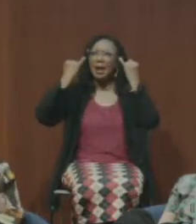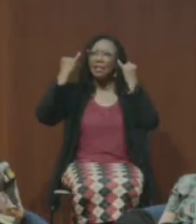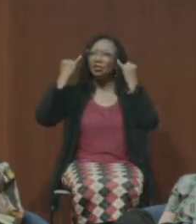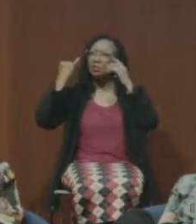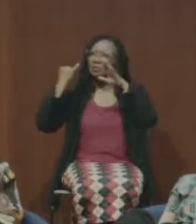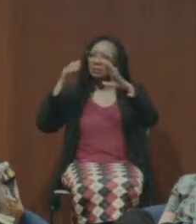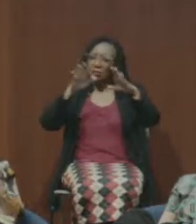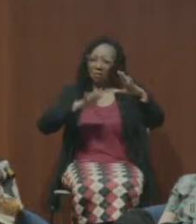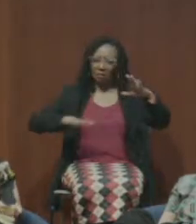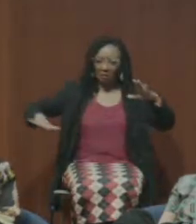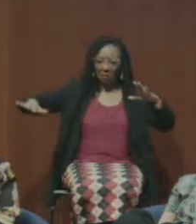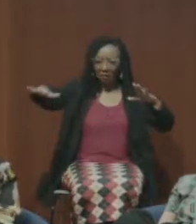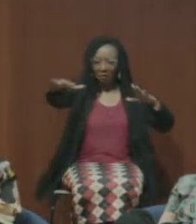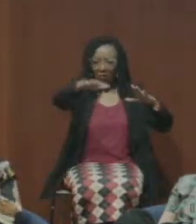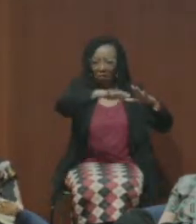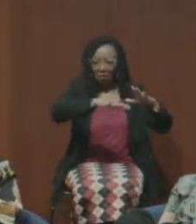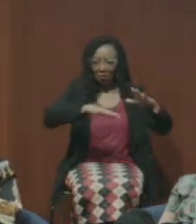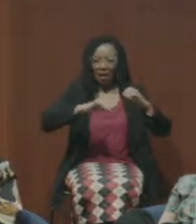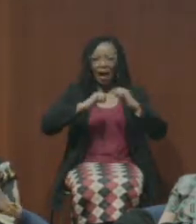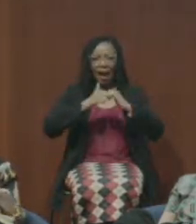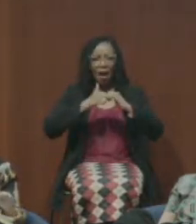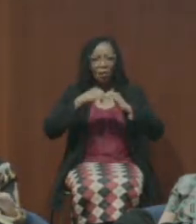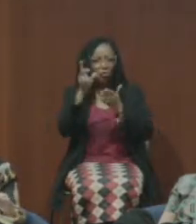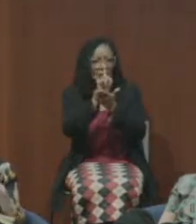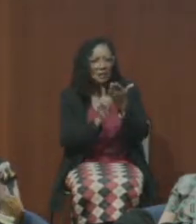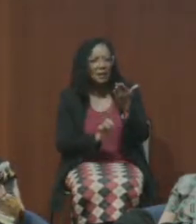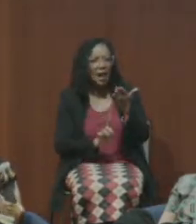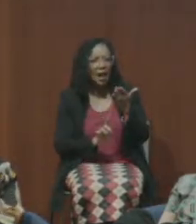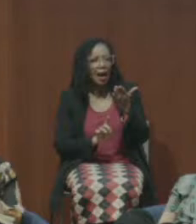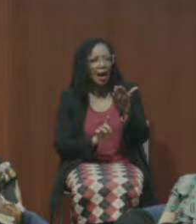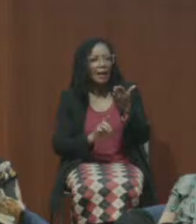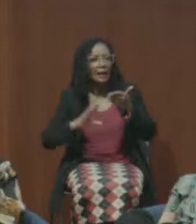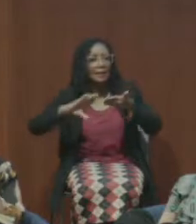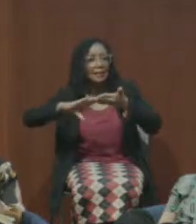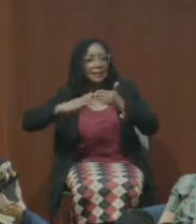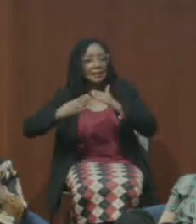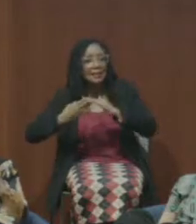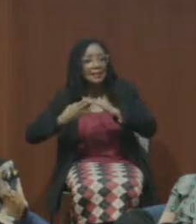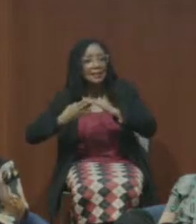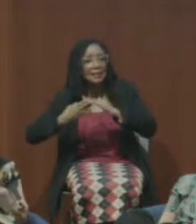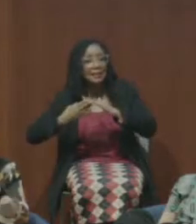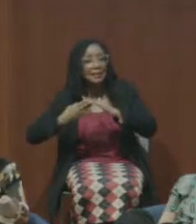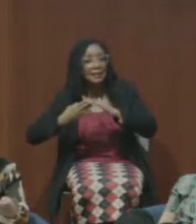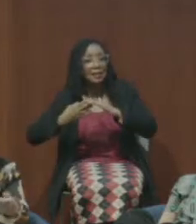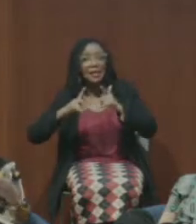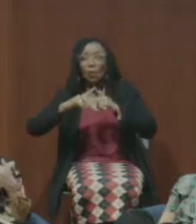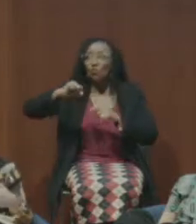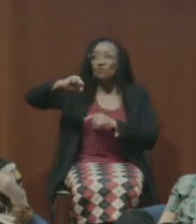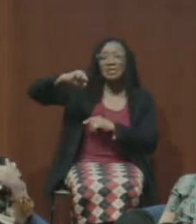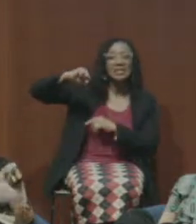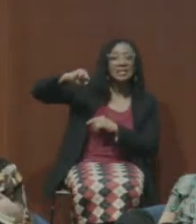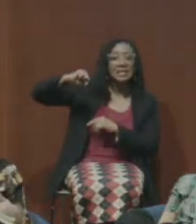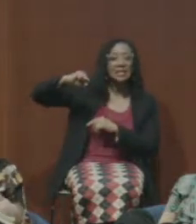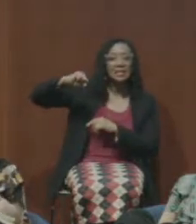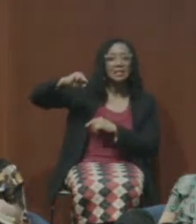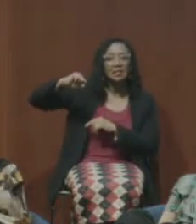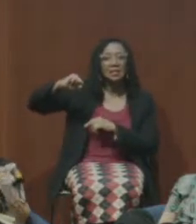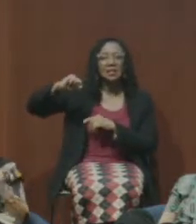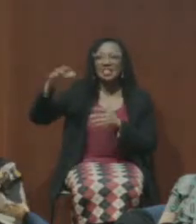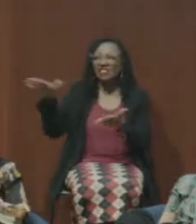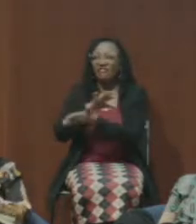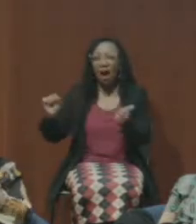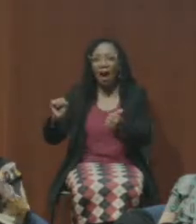would we build a resilient, not a resilient cities, how we build cities that would resist all this kind of